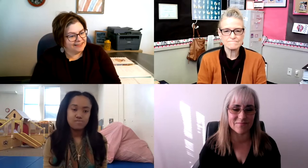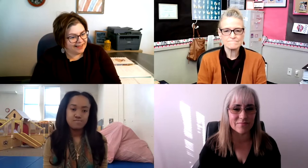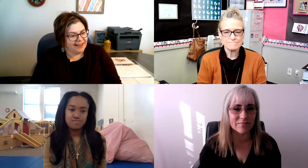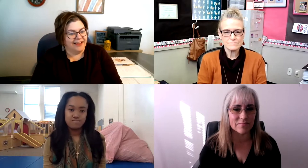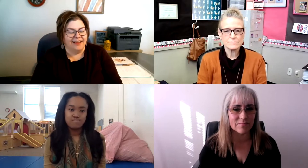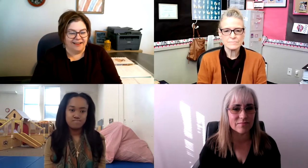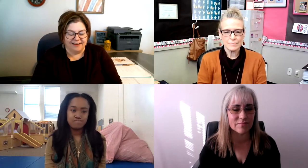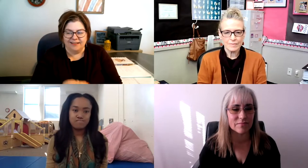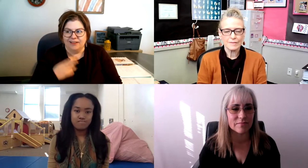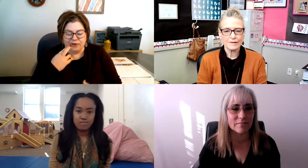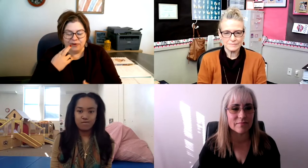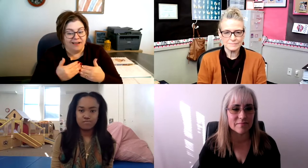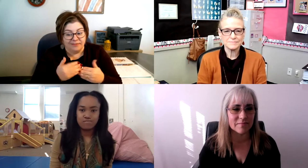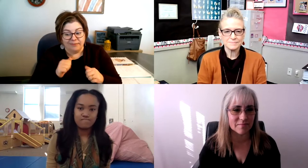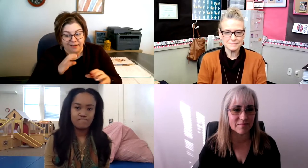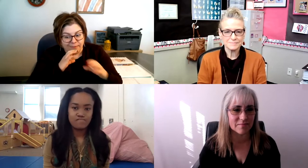Oh, very much so.